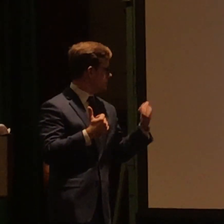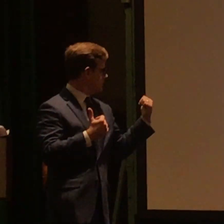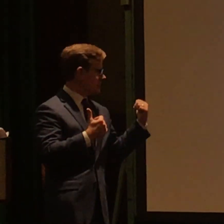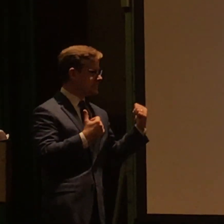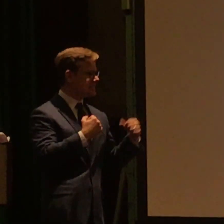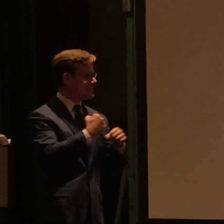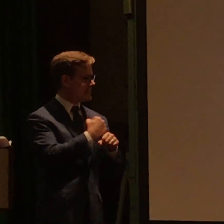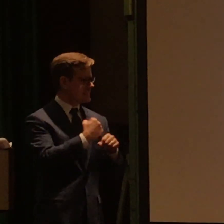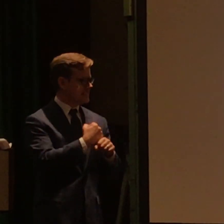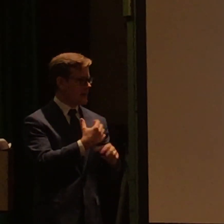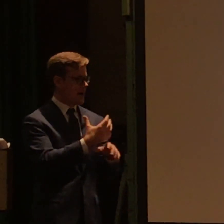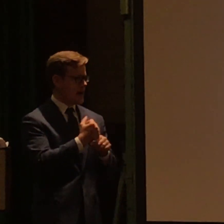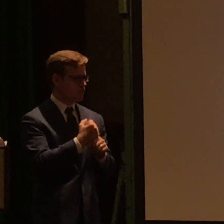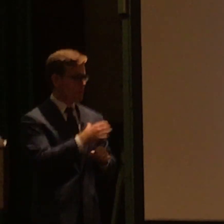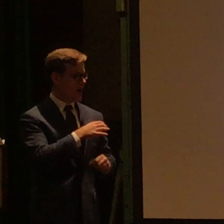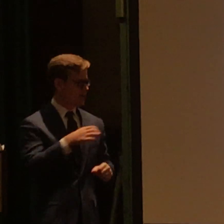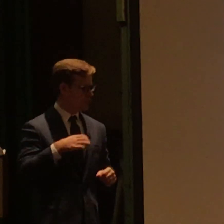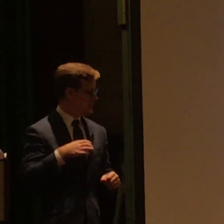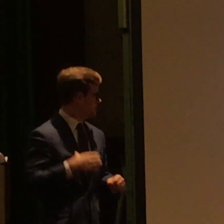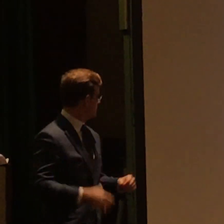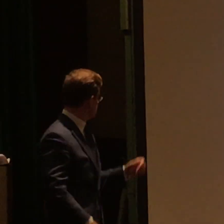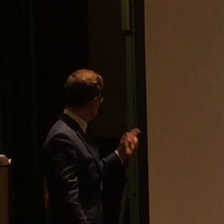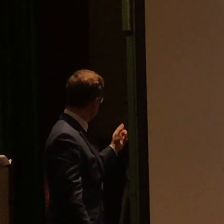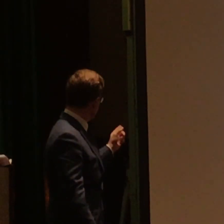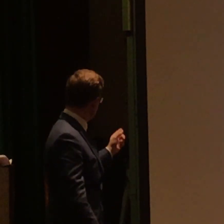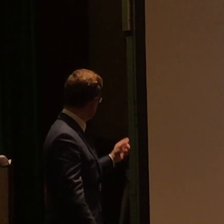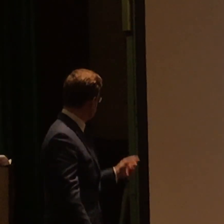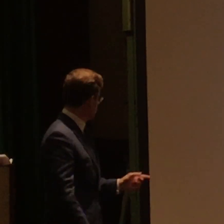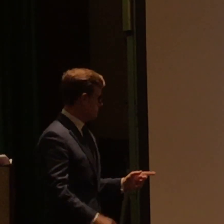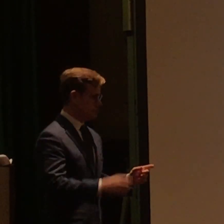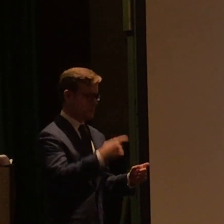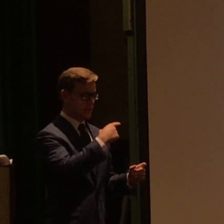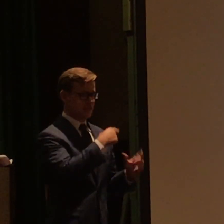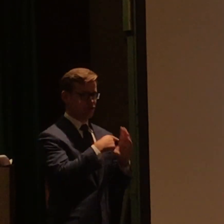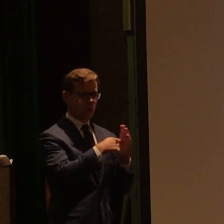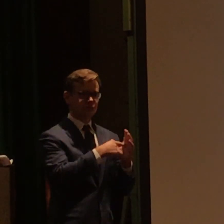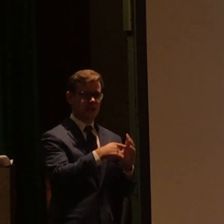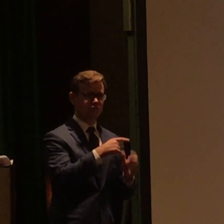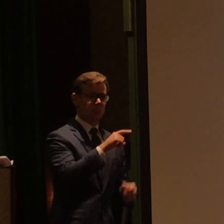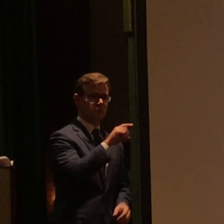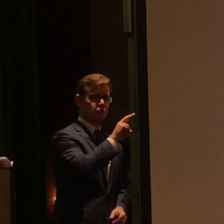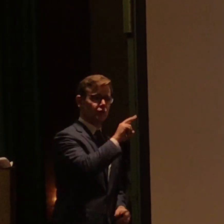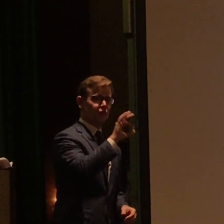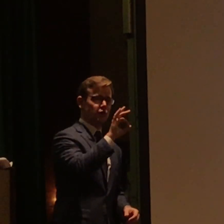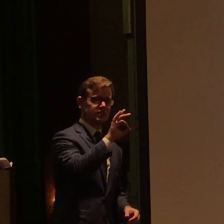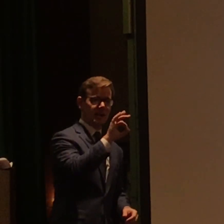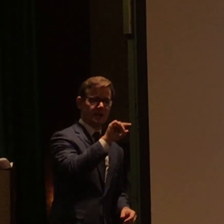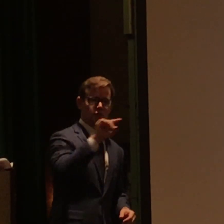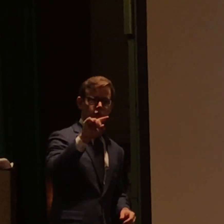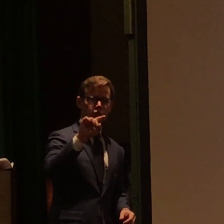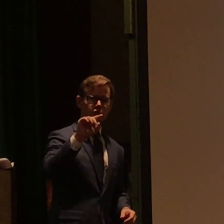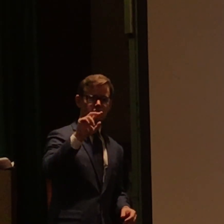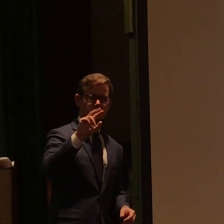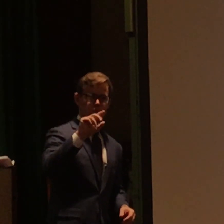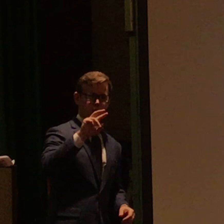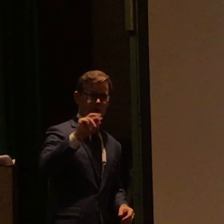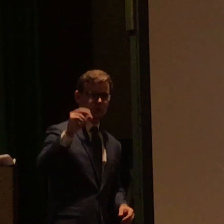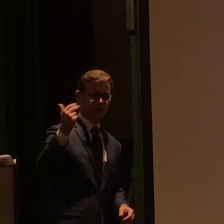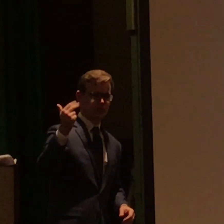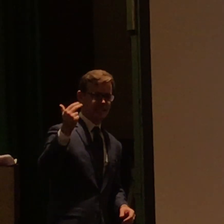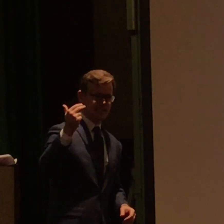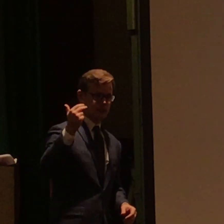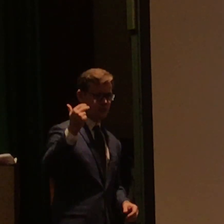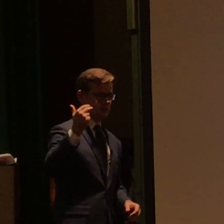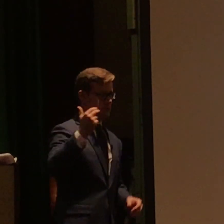Would you like to know how many service members there are with hearing loss? Well, I tried to get some statistics, and here's what I found. This is